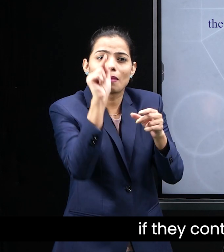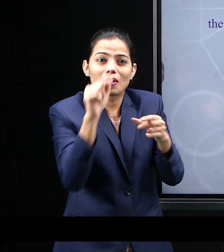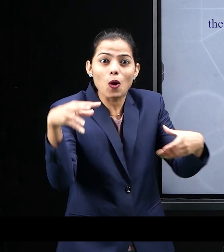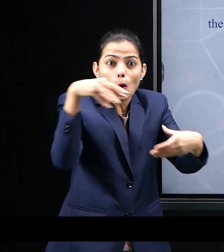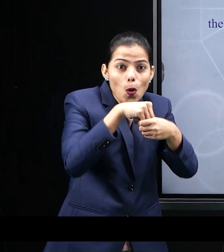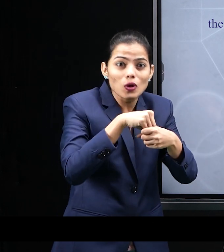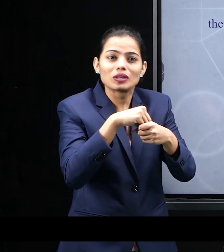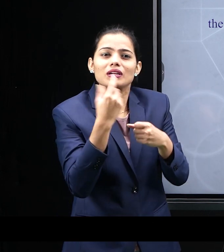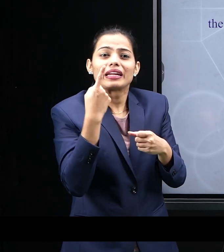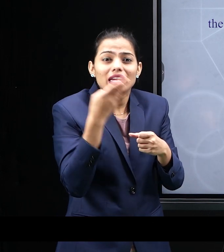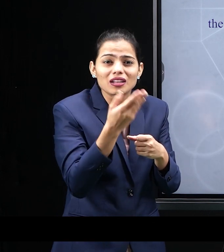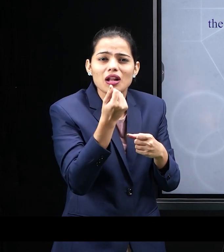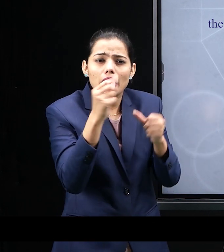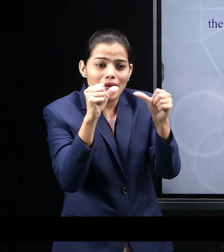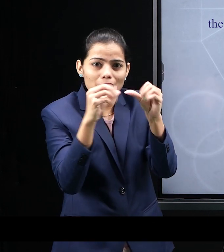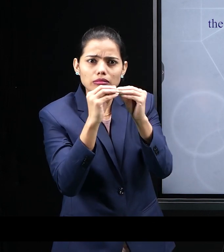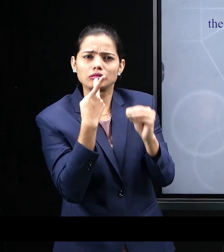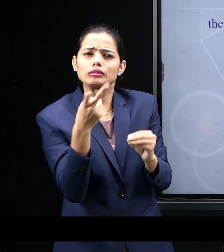It is written as A similar to B.